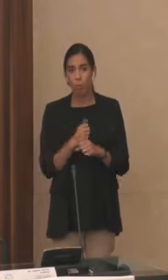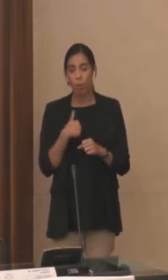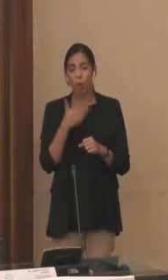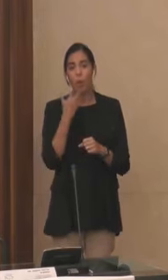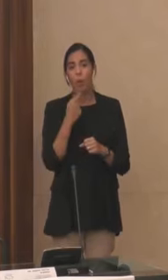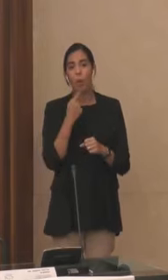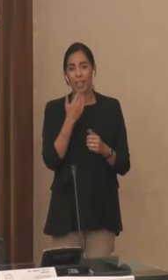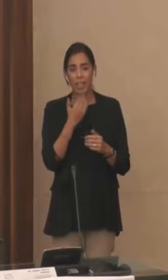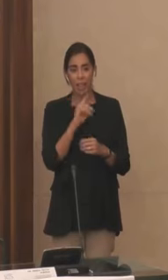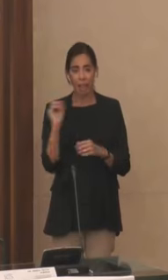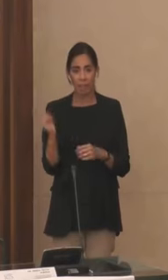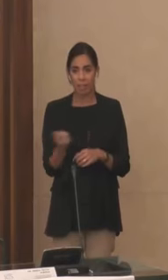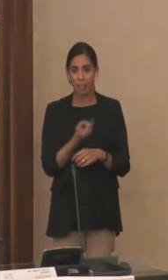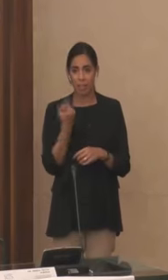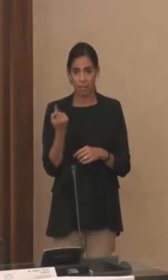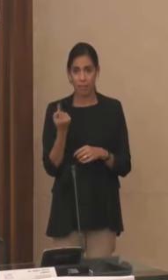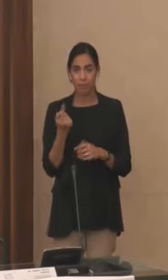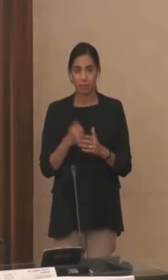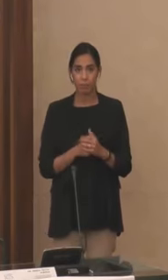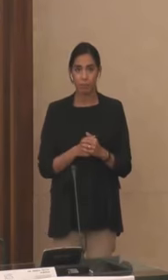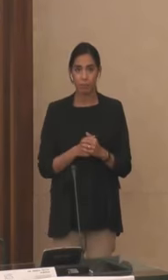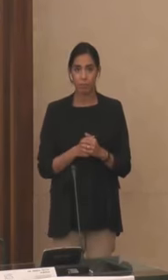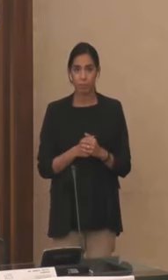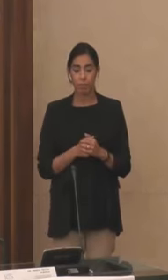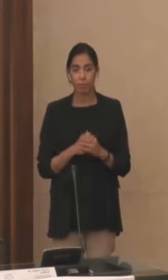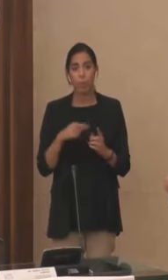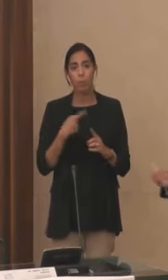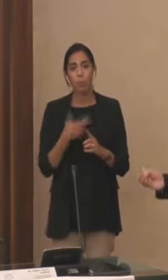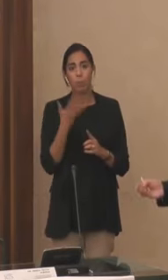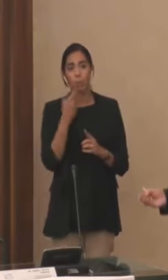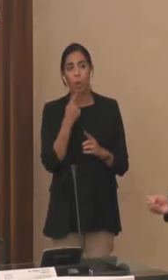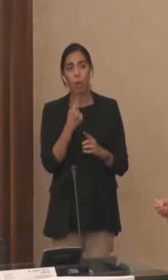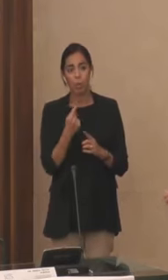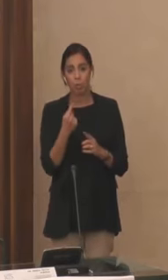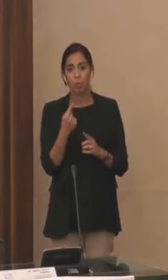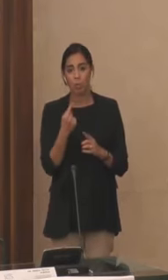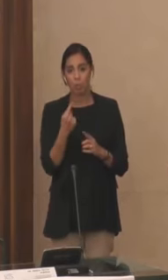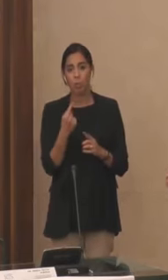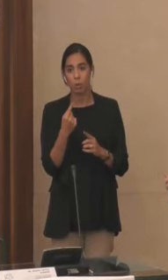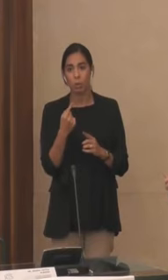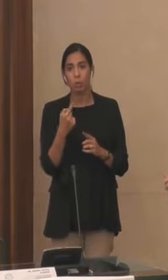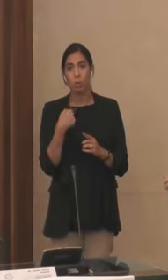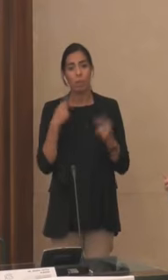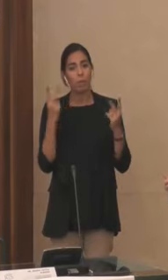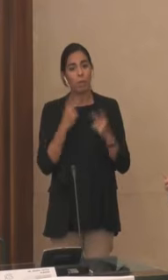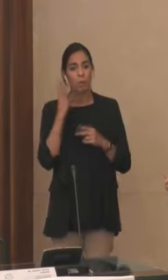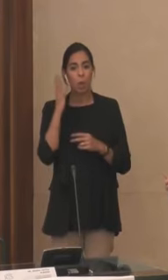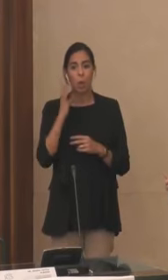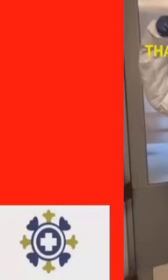and I would like to say that I'm very pleased to be here with all of you and with